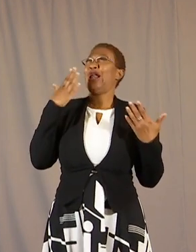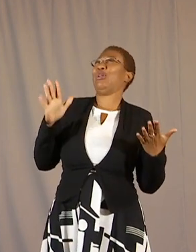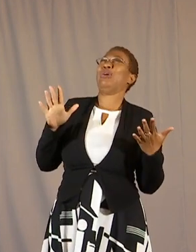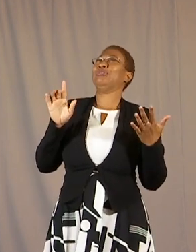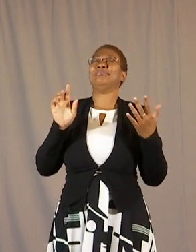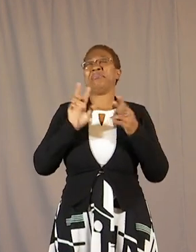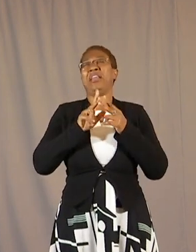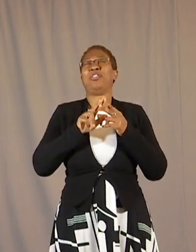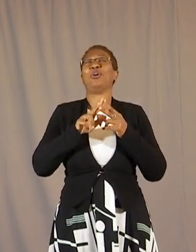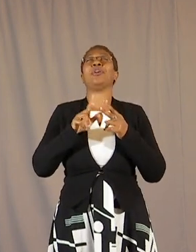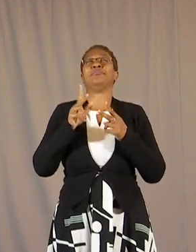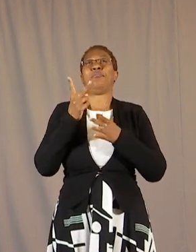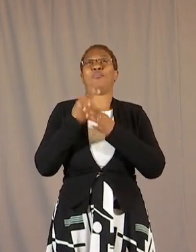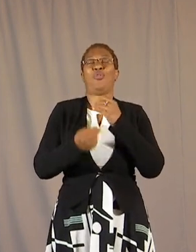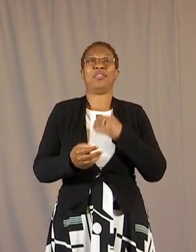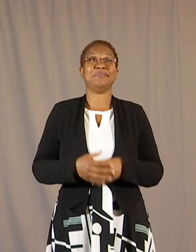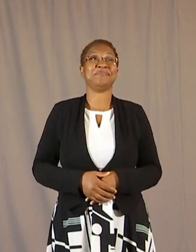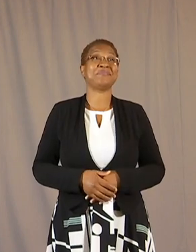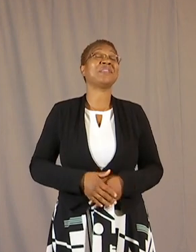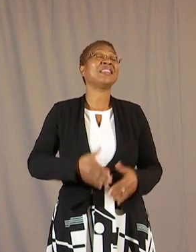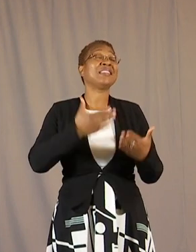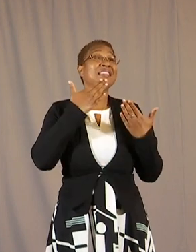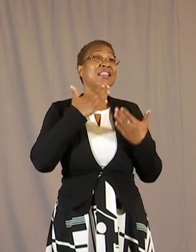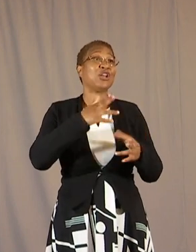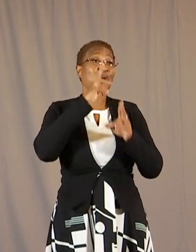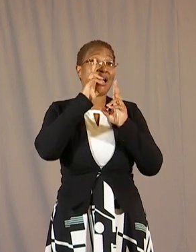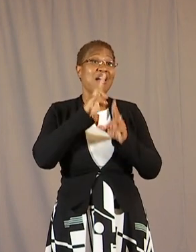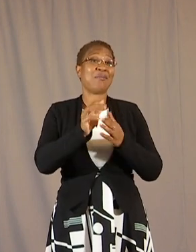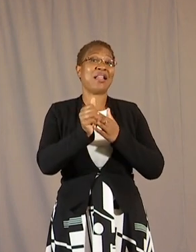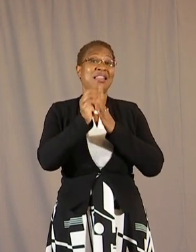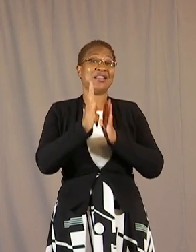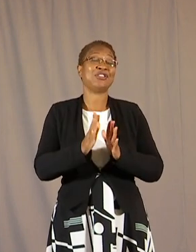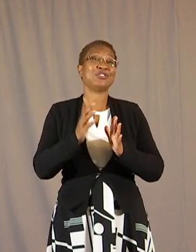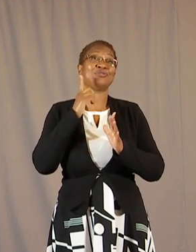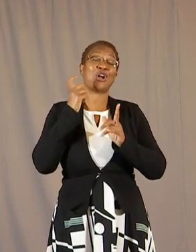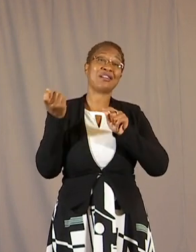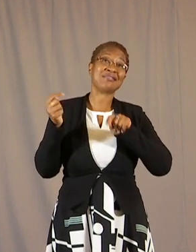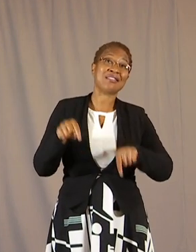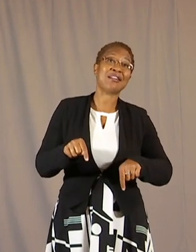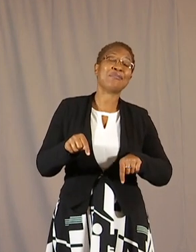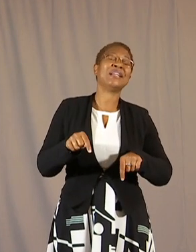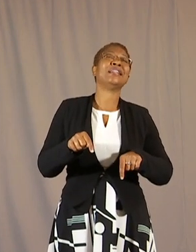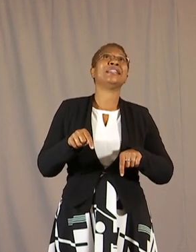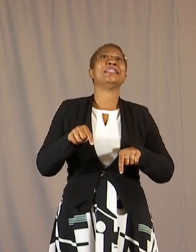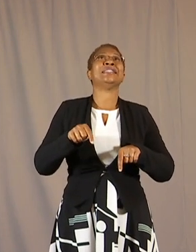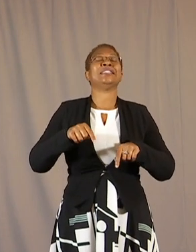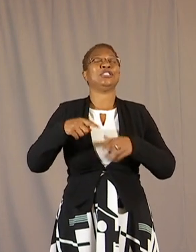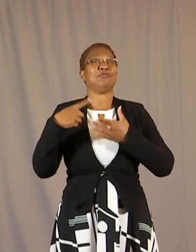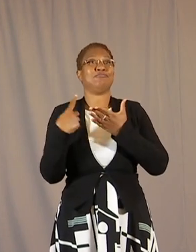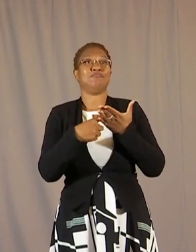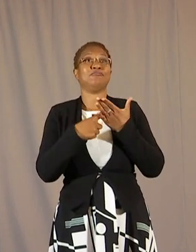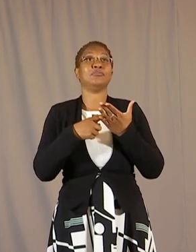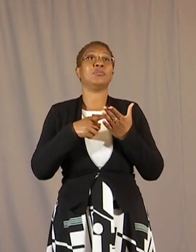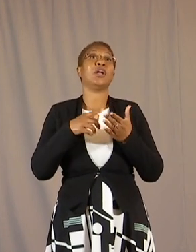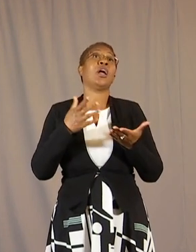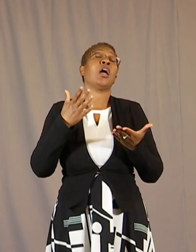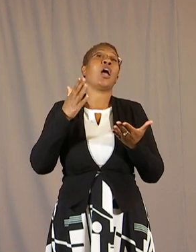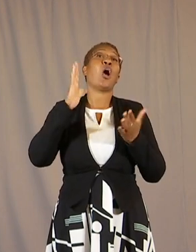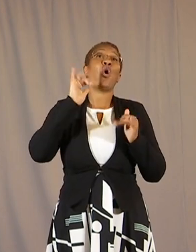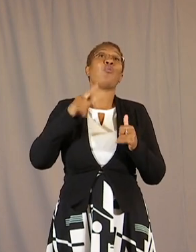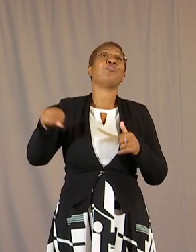Well, thank you, honorable leaders, for being here. Hopefully you saw this session